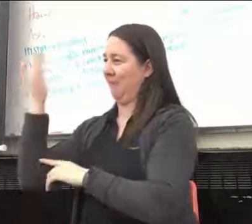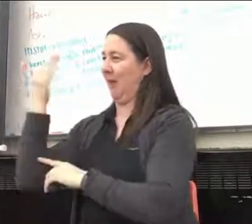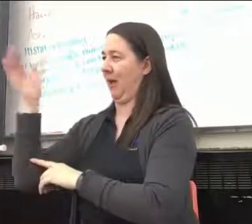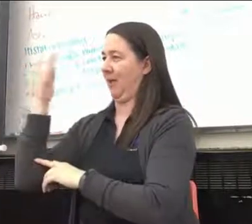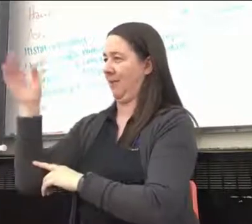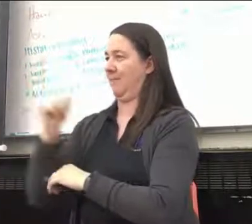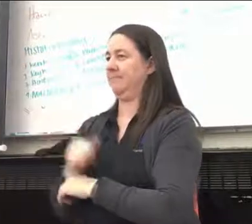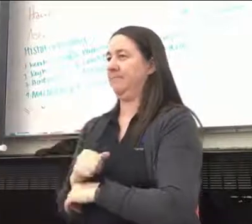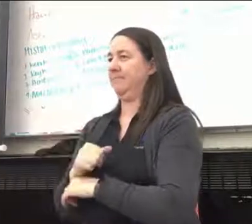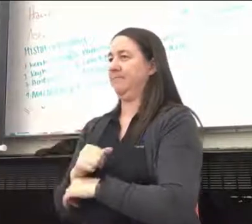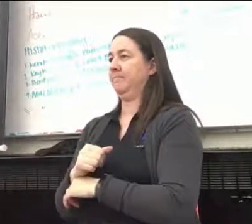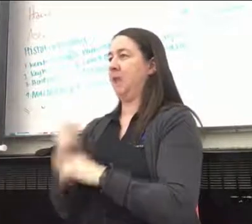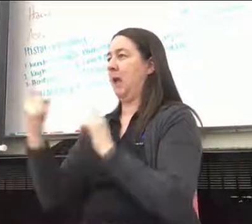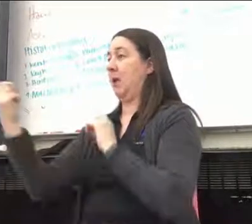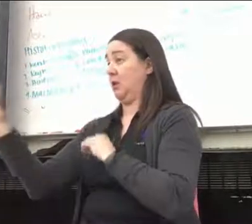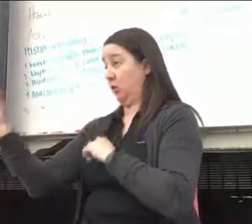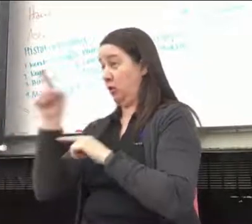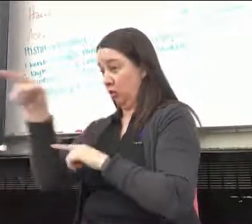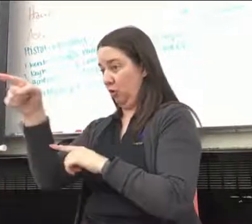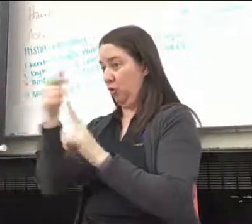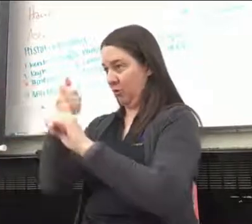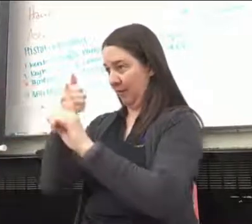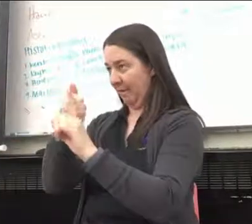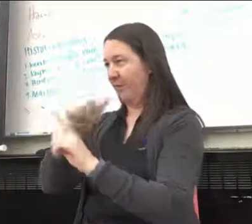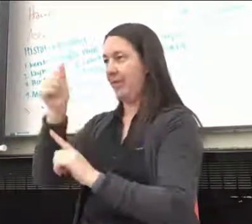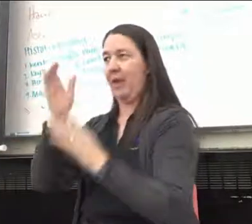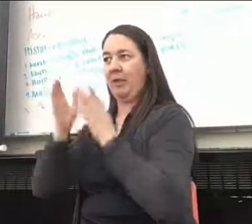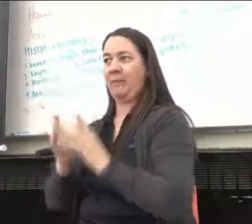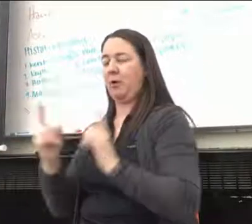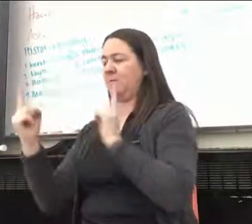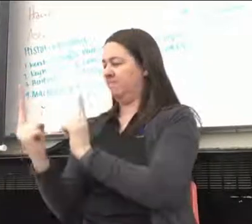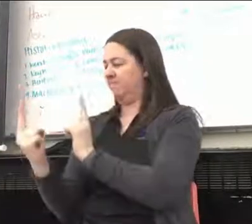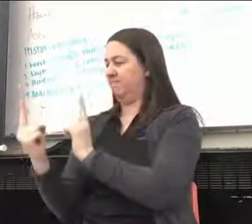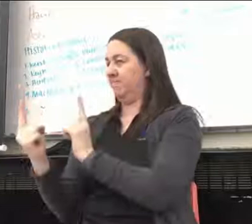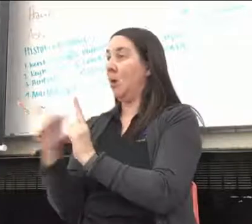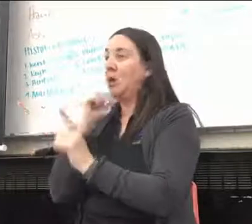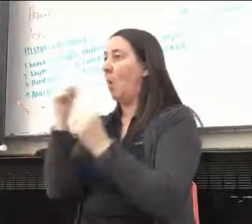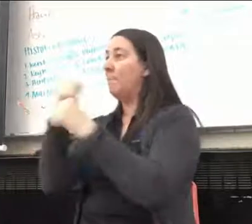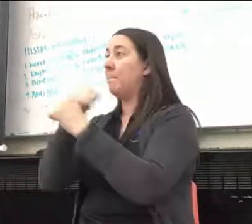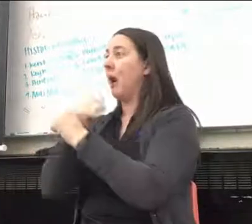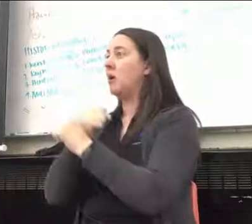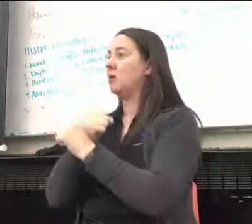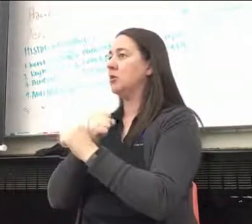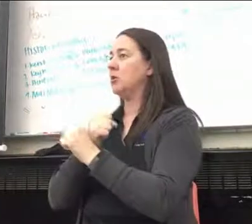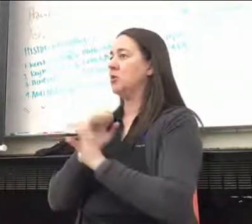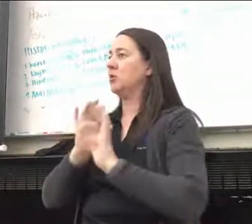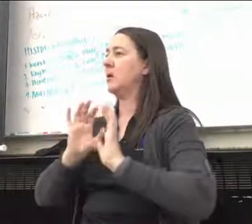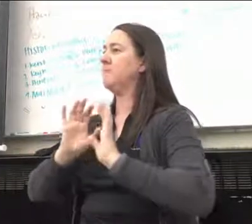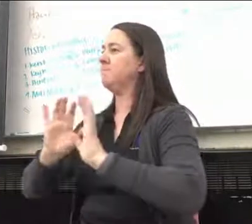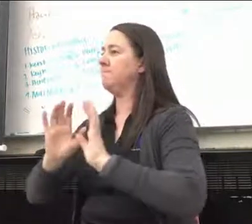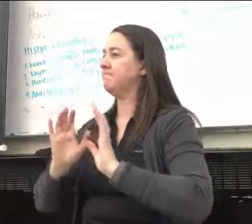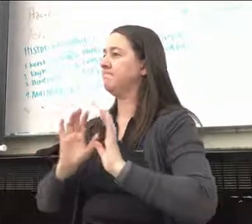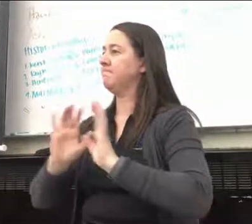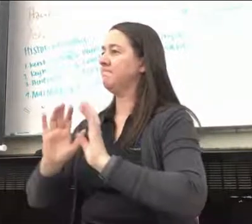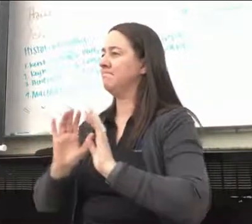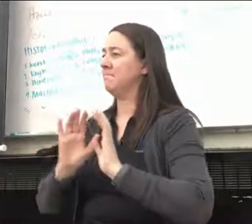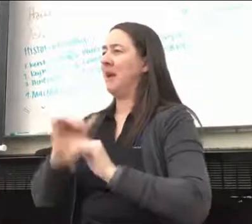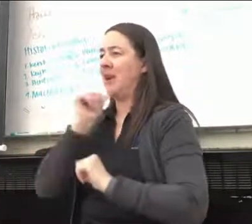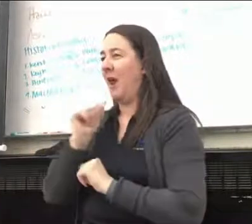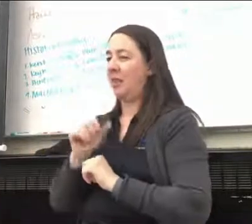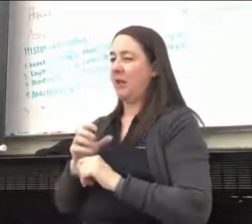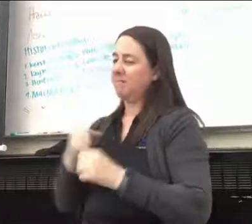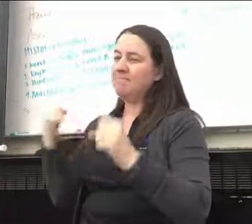you and this other person who took your Oreos, you guys don't punch each other, you just lightly push each other because we're nice to each other,